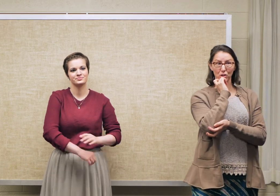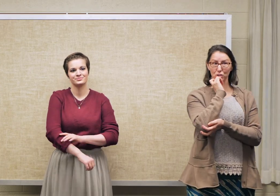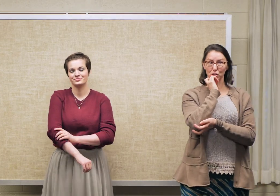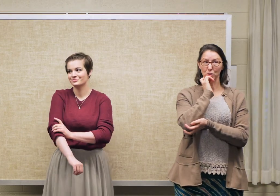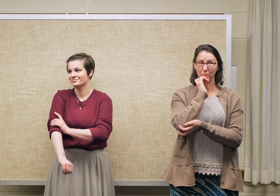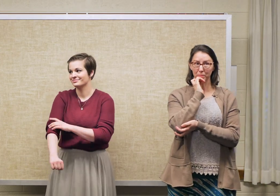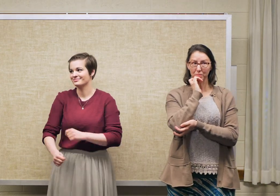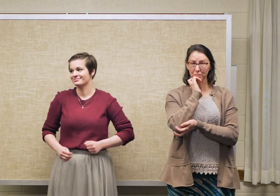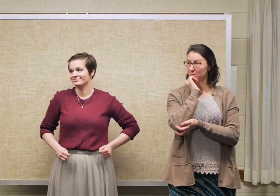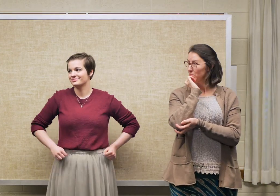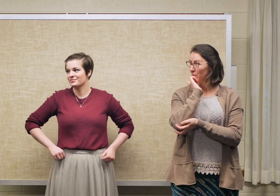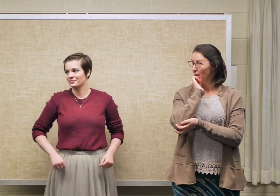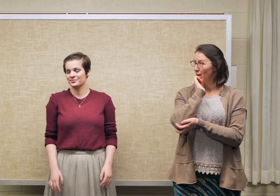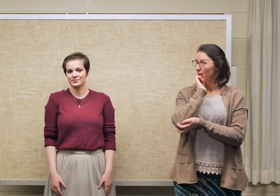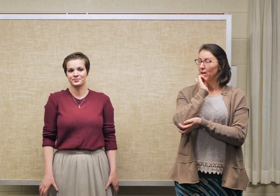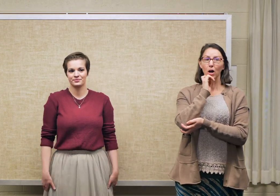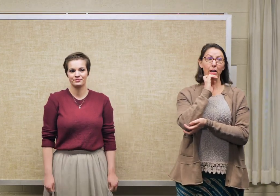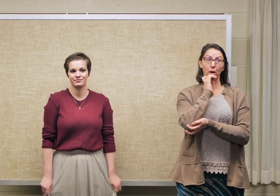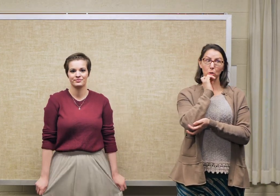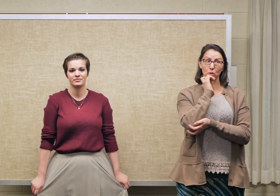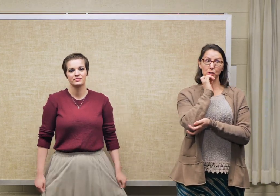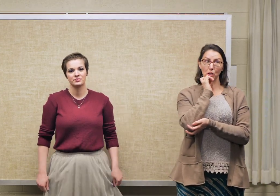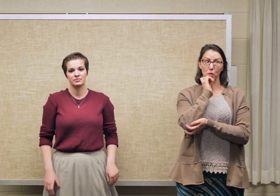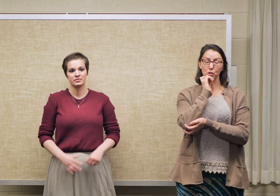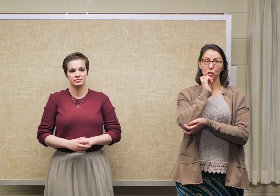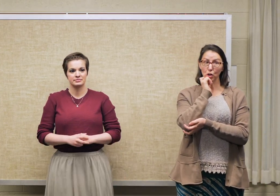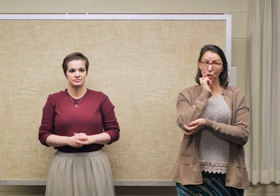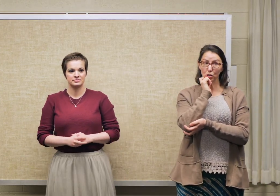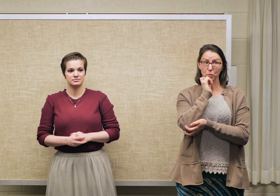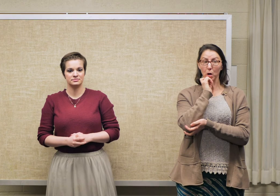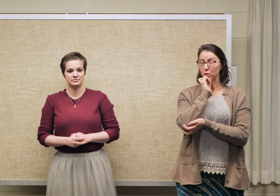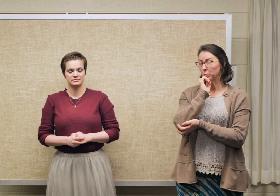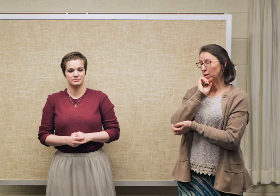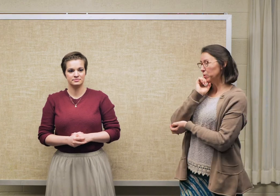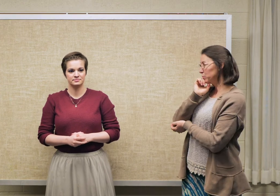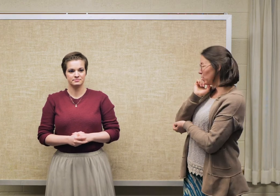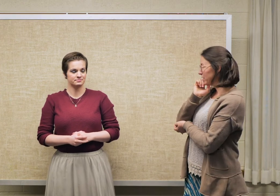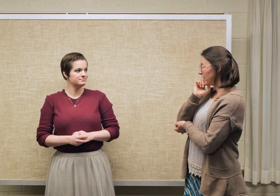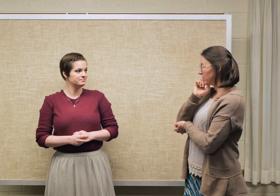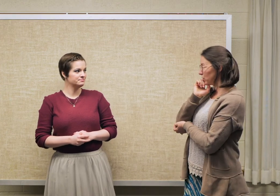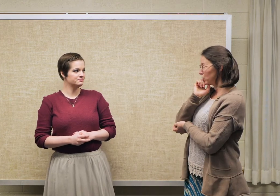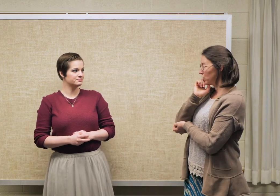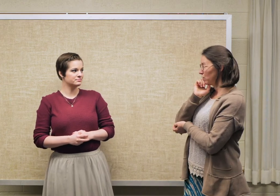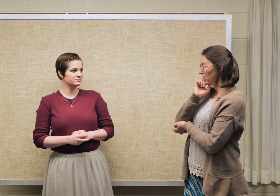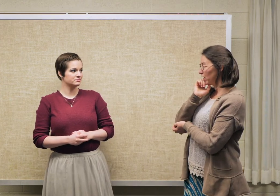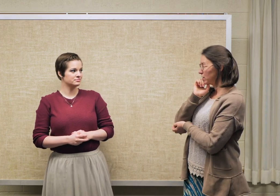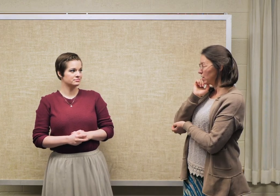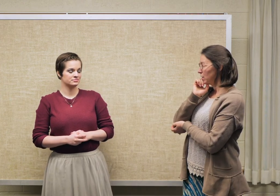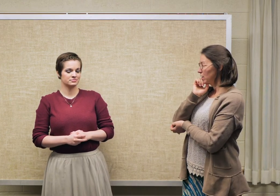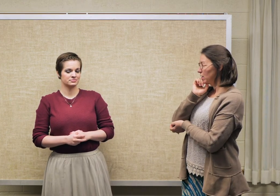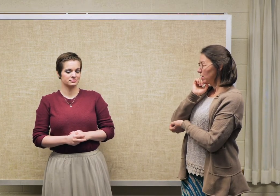Search. Oh, yeah, we'll go slow. Search, ponder, and play. What is that search note for us?